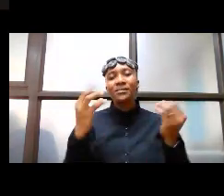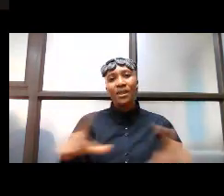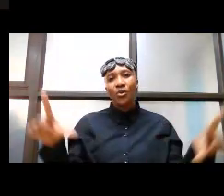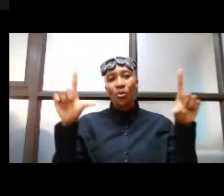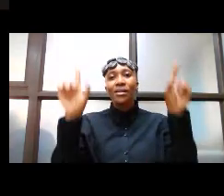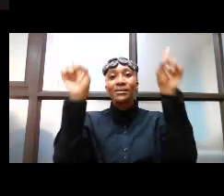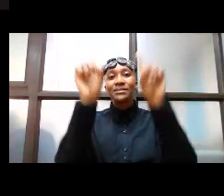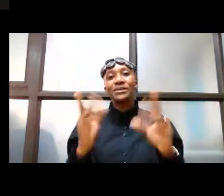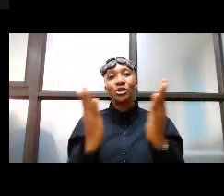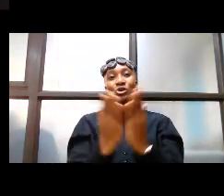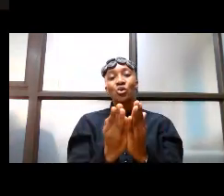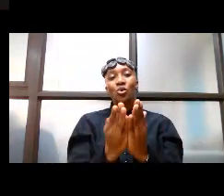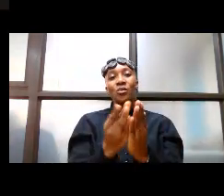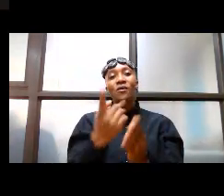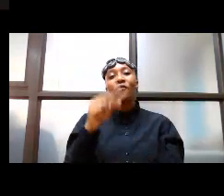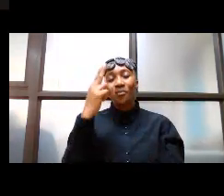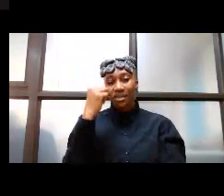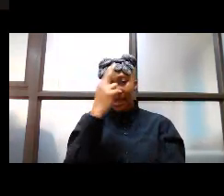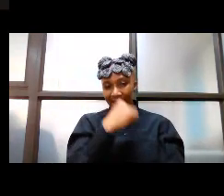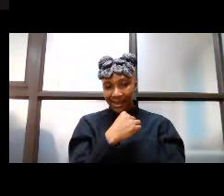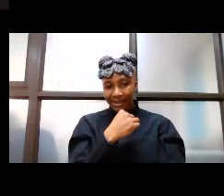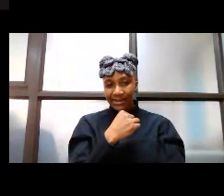blind, Philadelphia and so on.